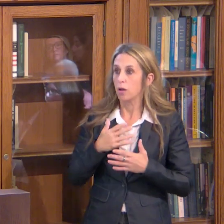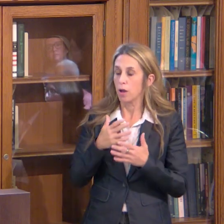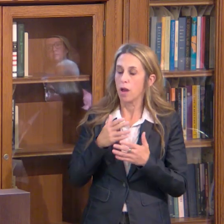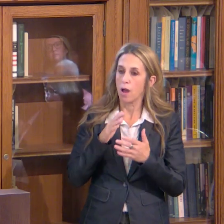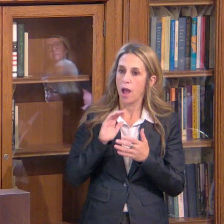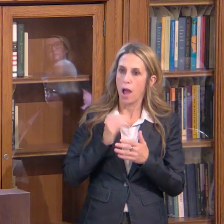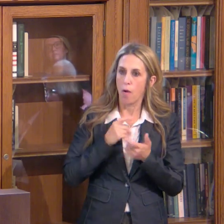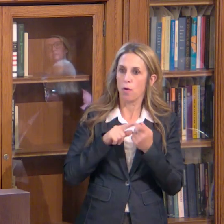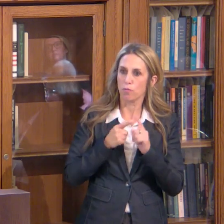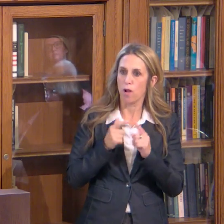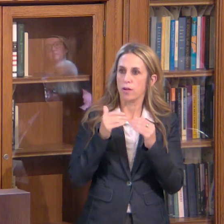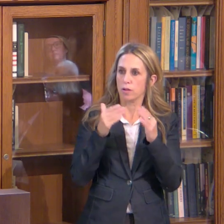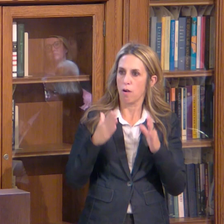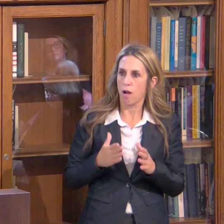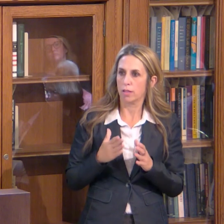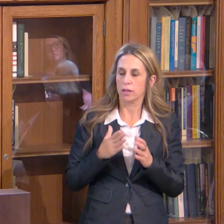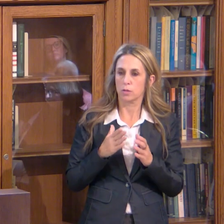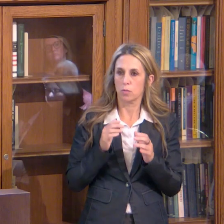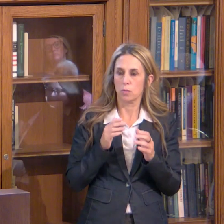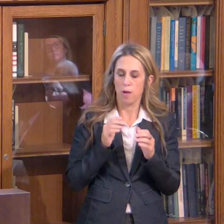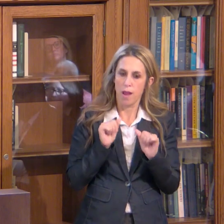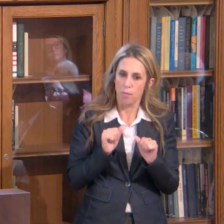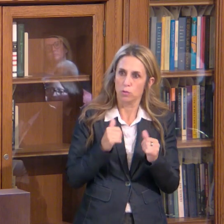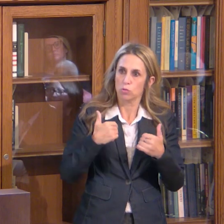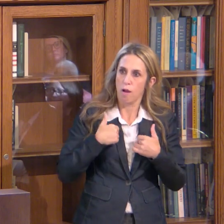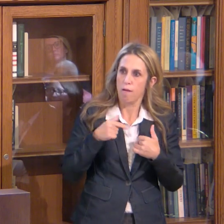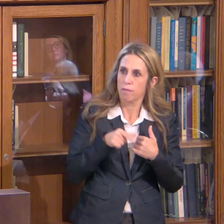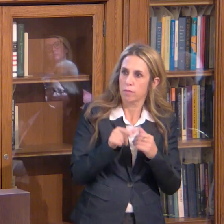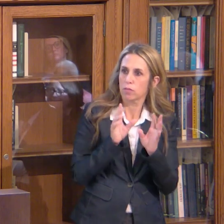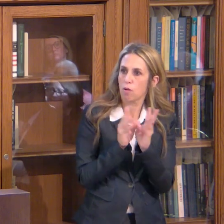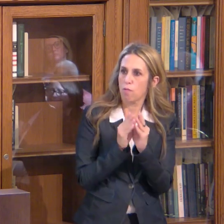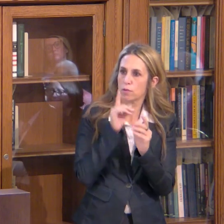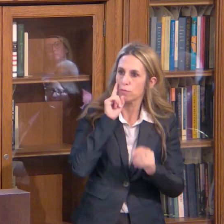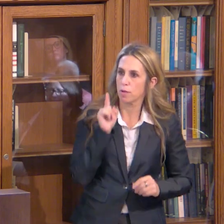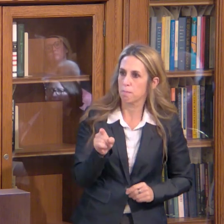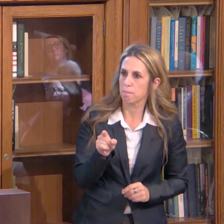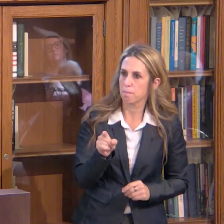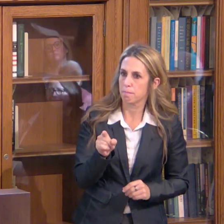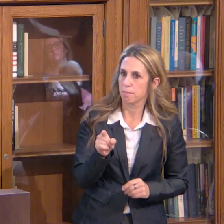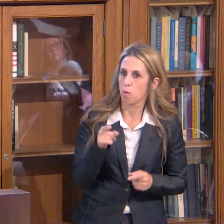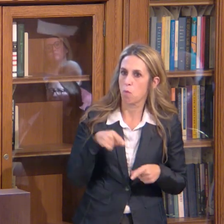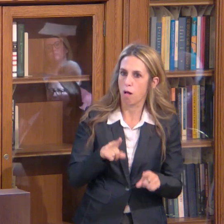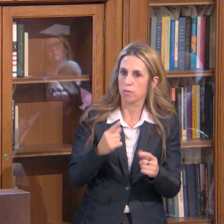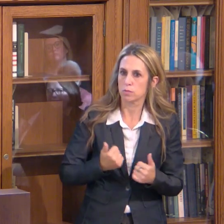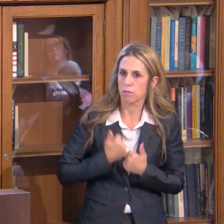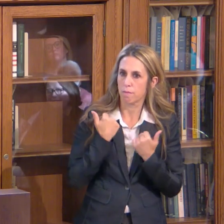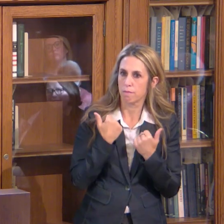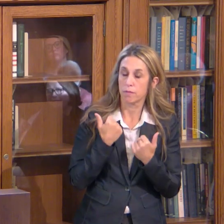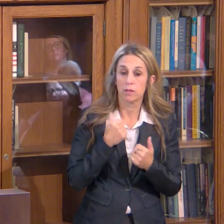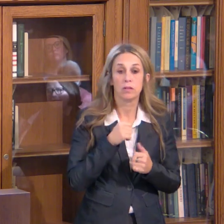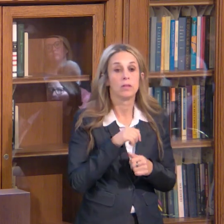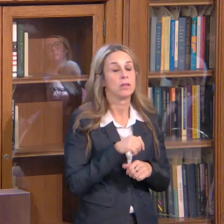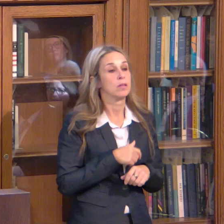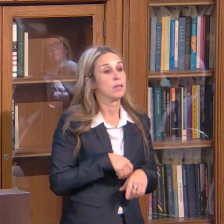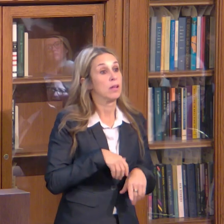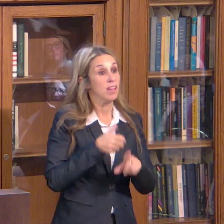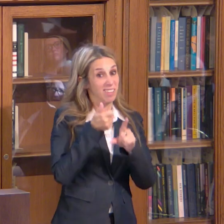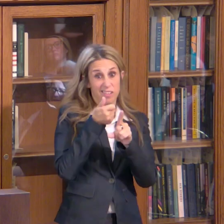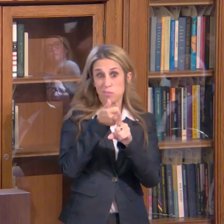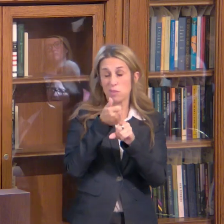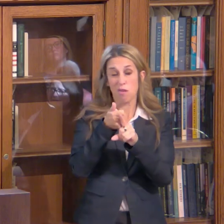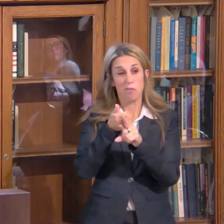Franklin uh with that conference when we when we did uh Dr Franklin uh was a giant of a